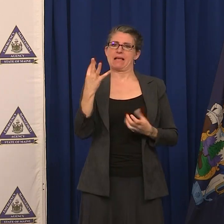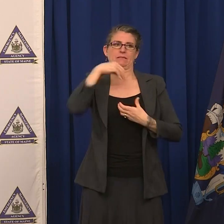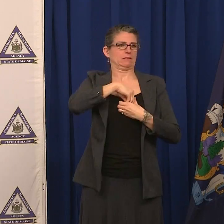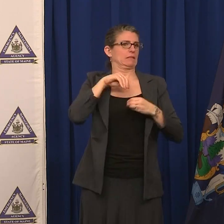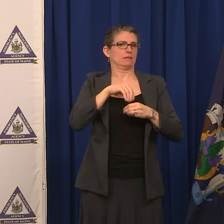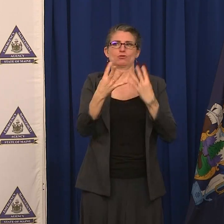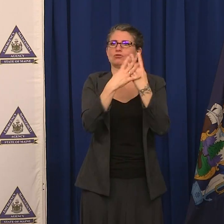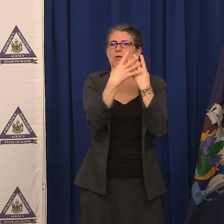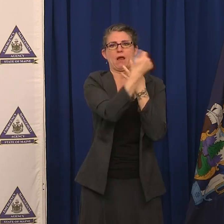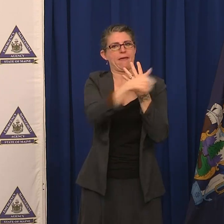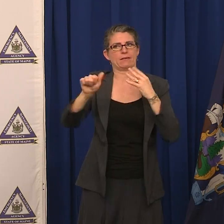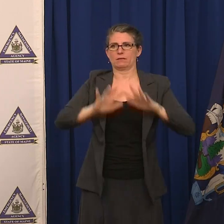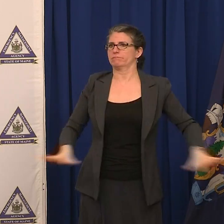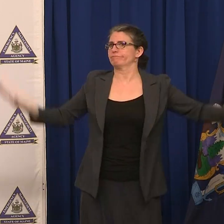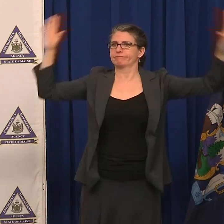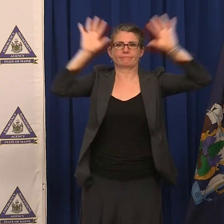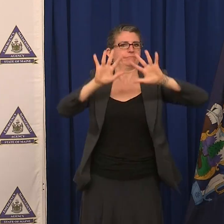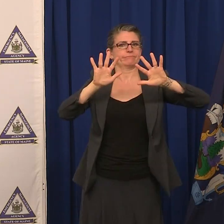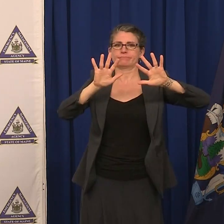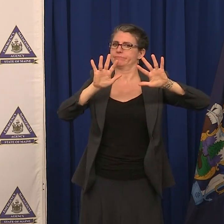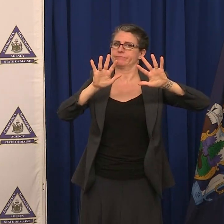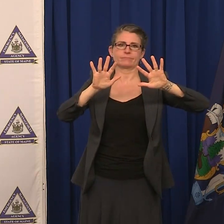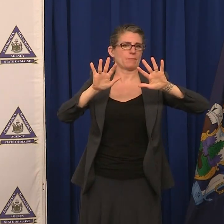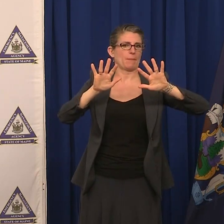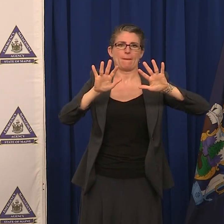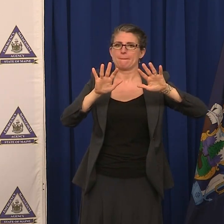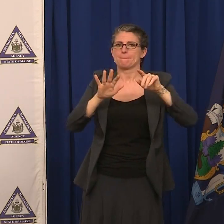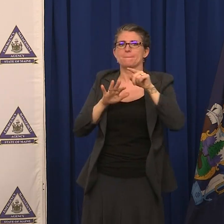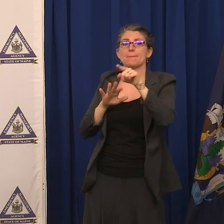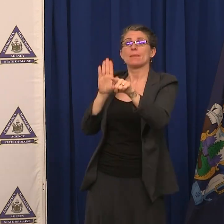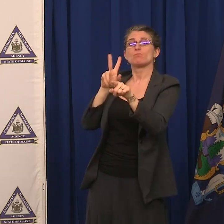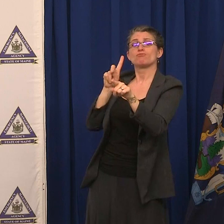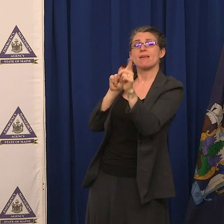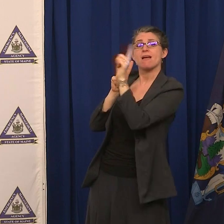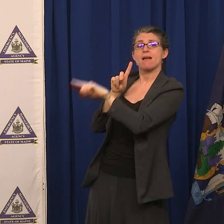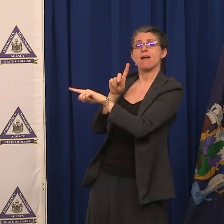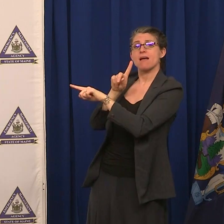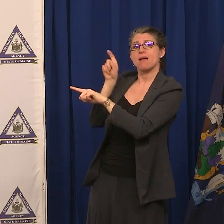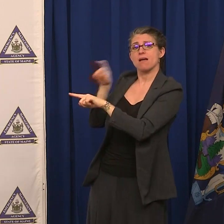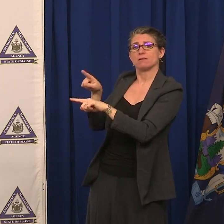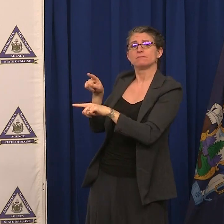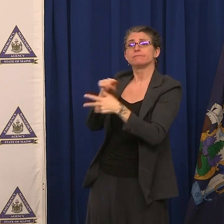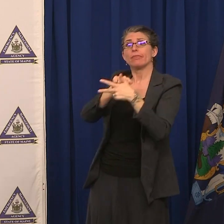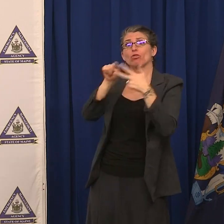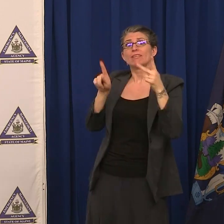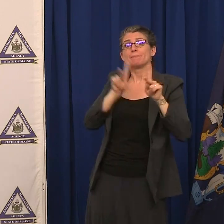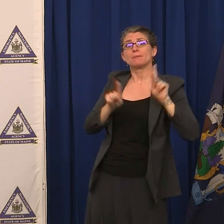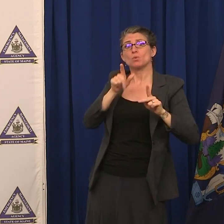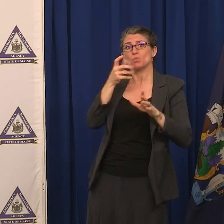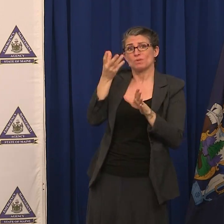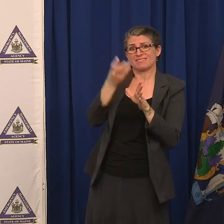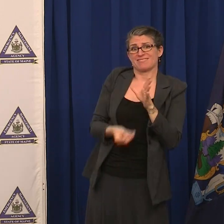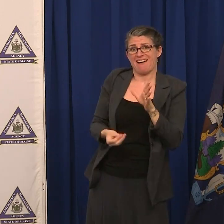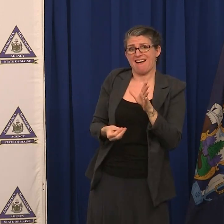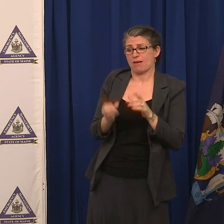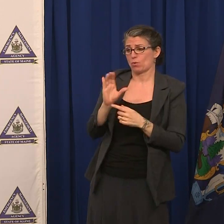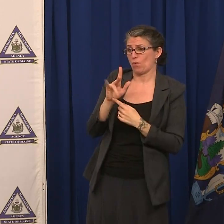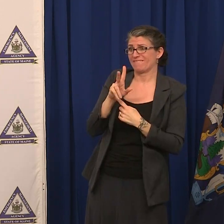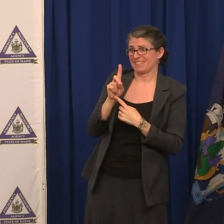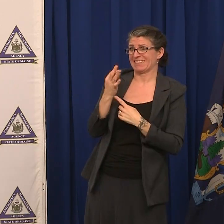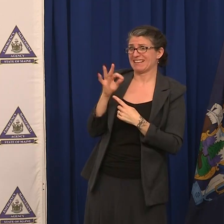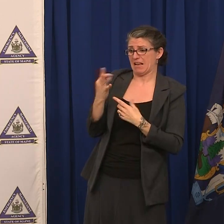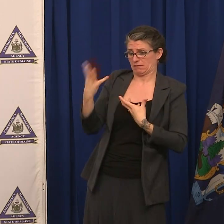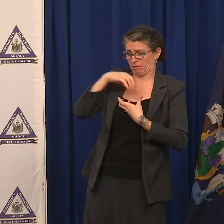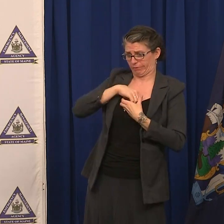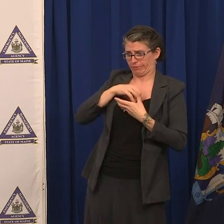have, where they likely contracted the virus? That investigation is underway right now. We don't have anything to report at this